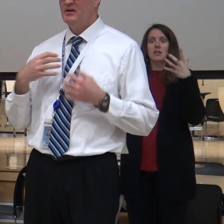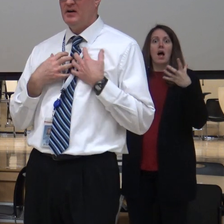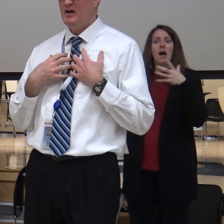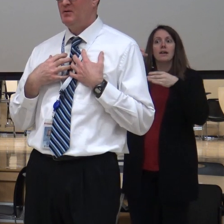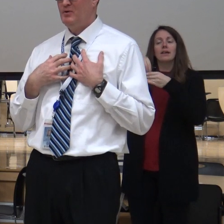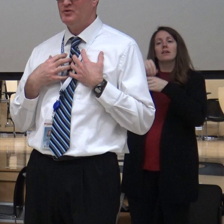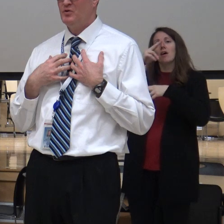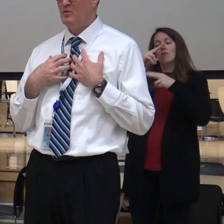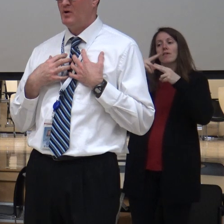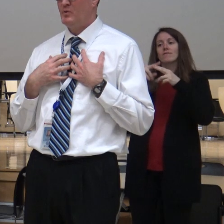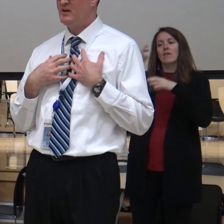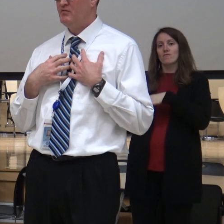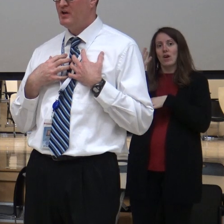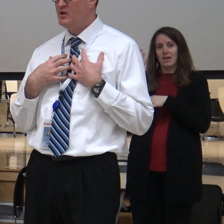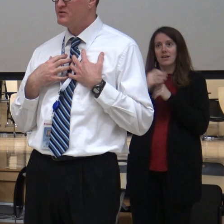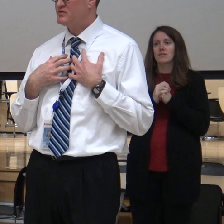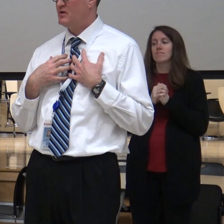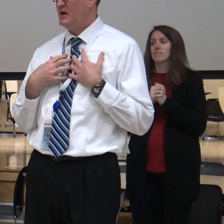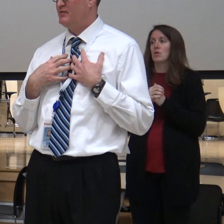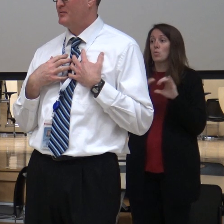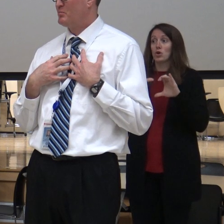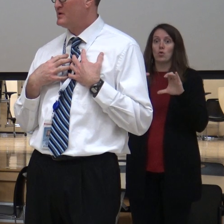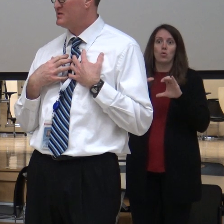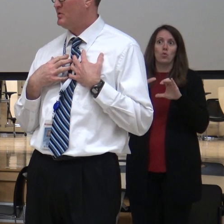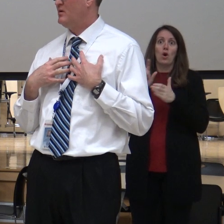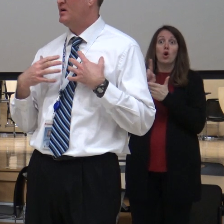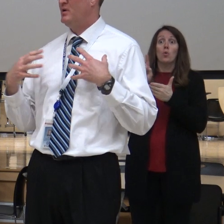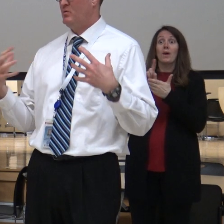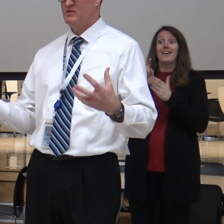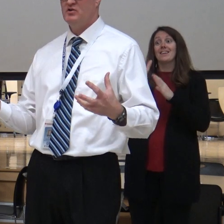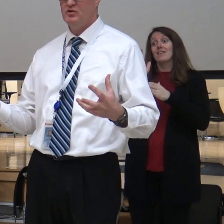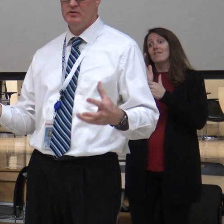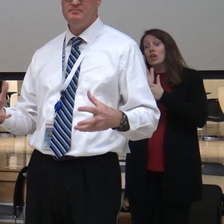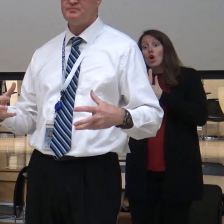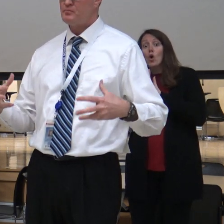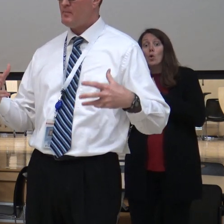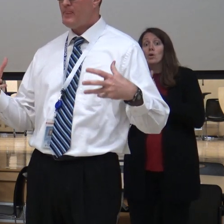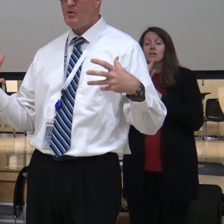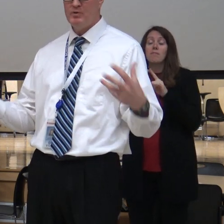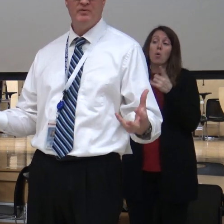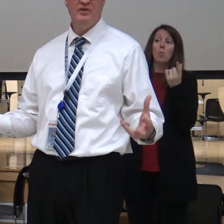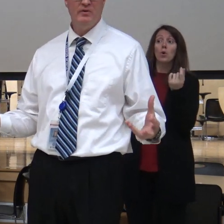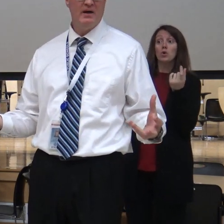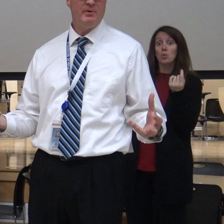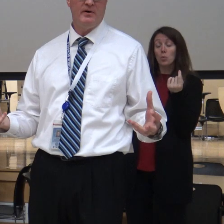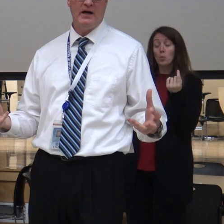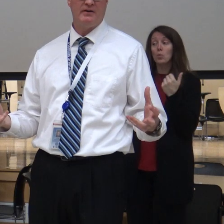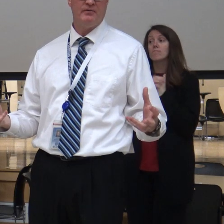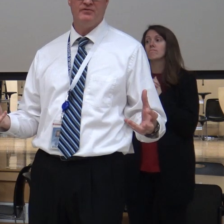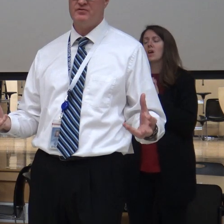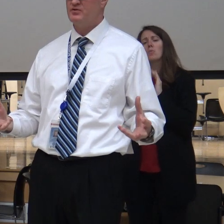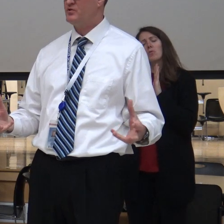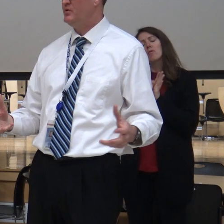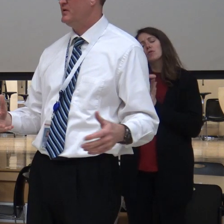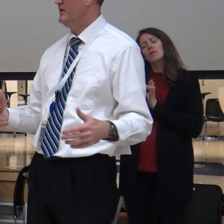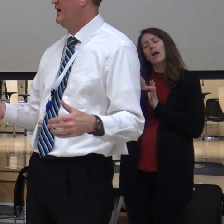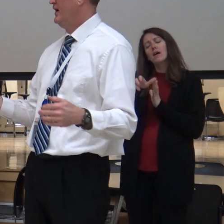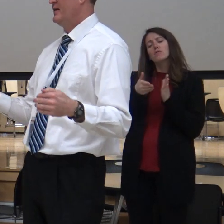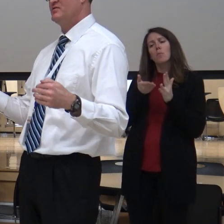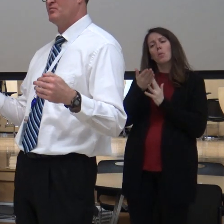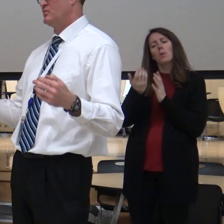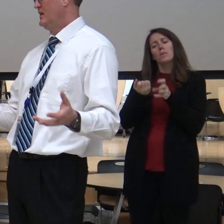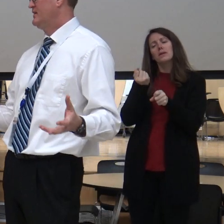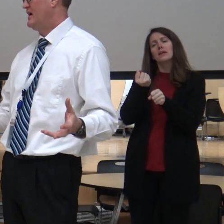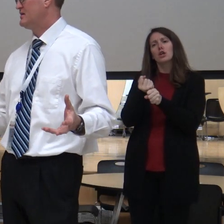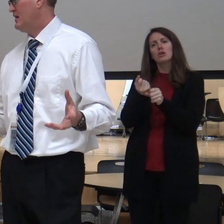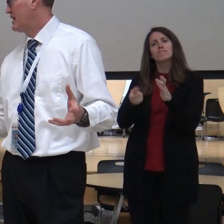Fridays. We'll do our weekly videos from the principal about what to do. We review that periodically through the school year.